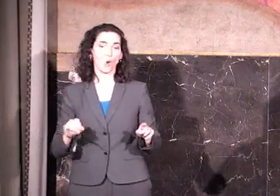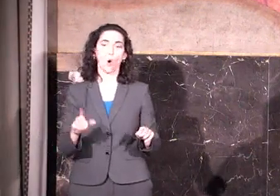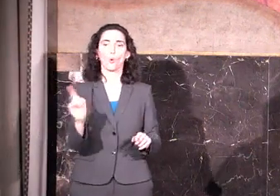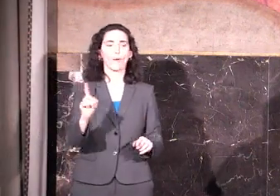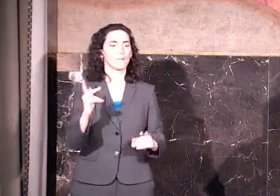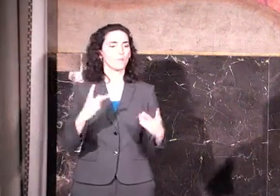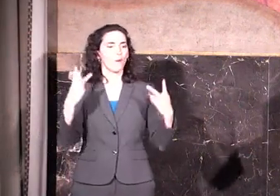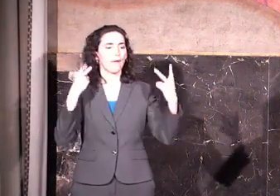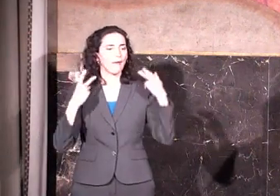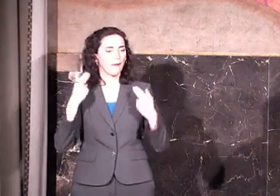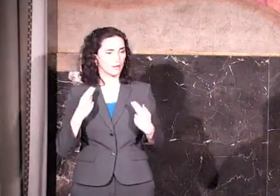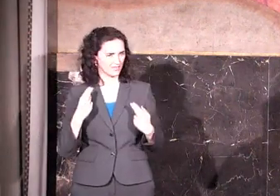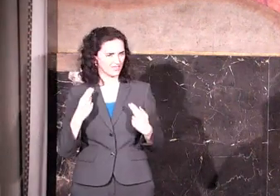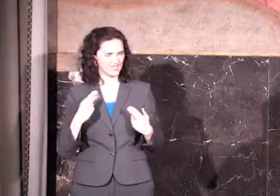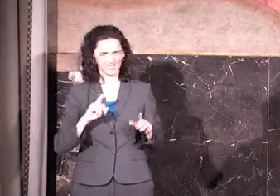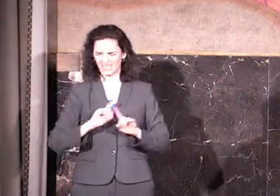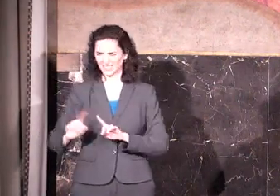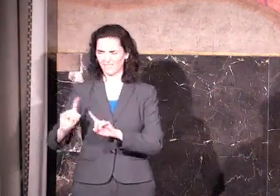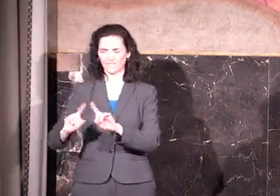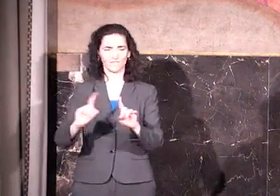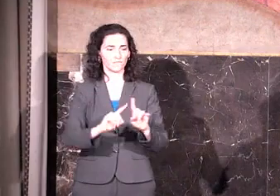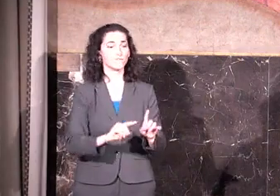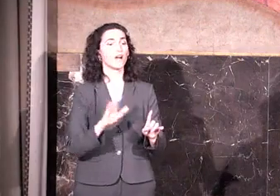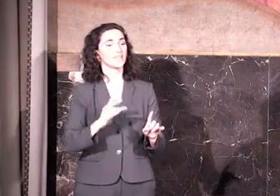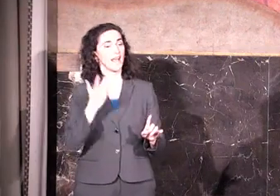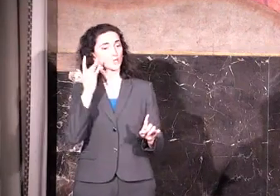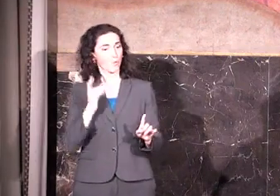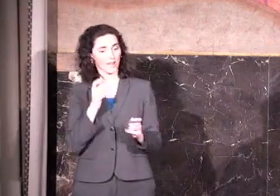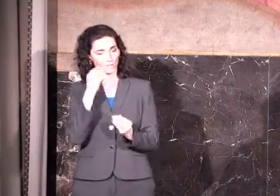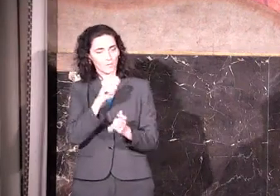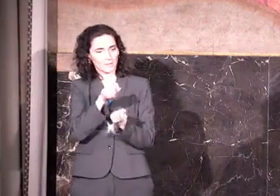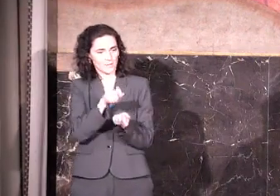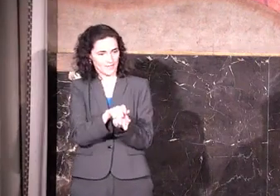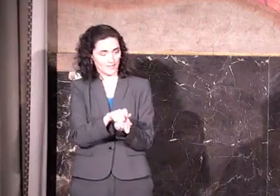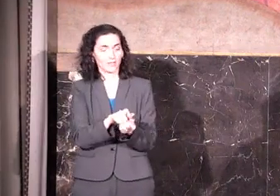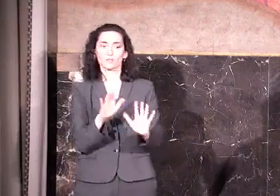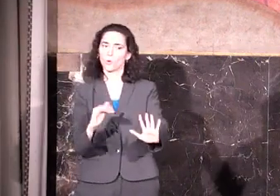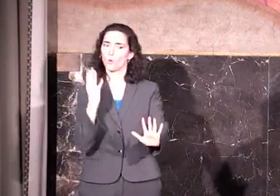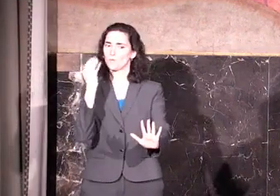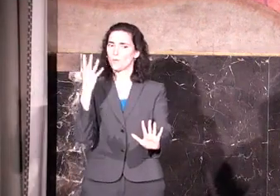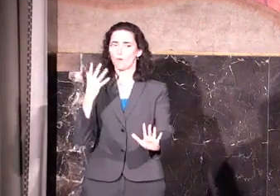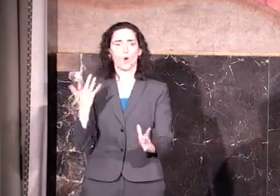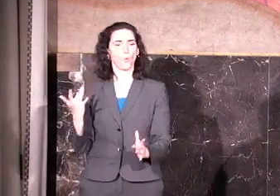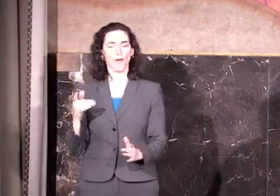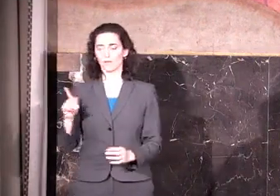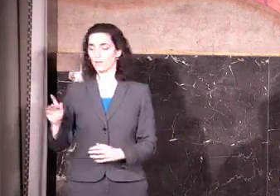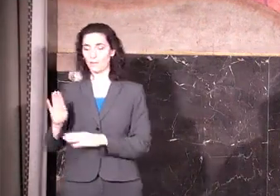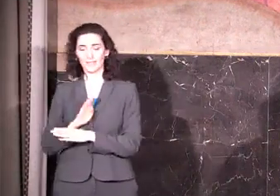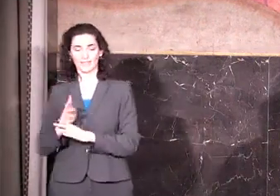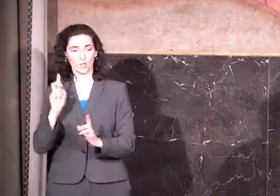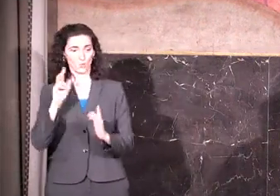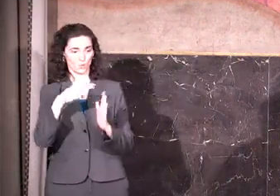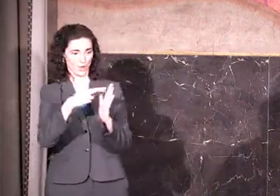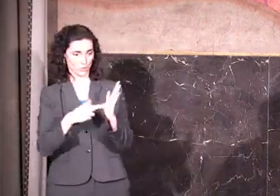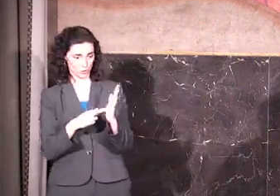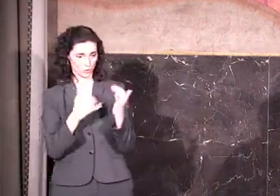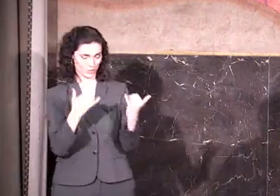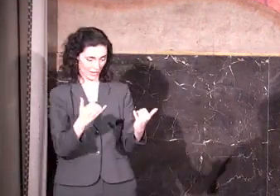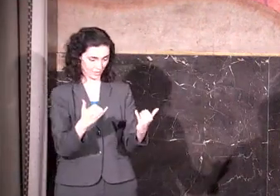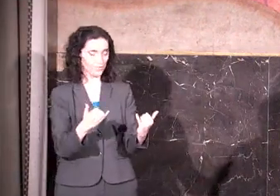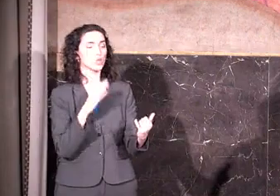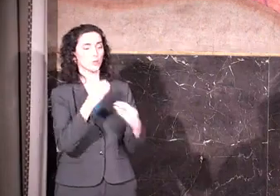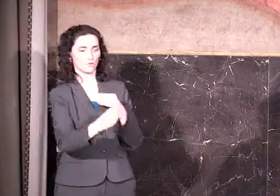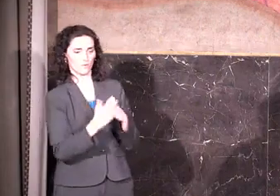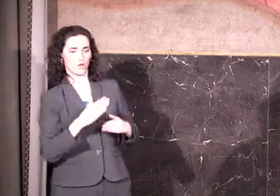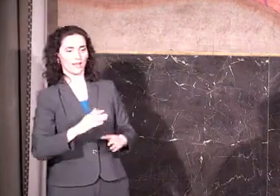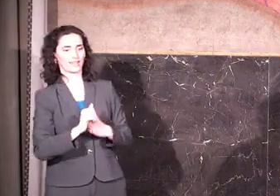salons. So they are specific, and that's the beauty. When they register, and as they register today, they'll receive the specific guidance as it is